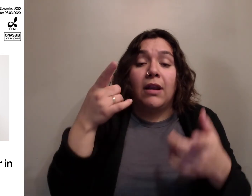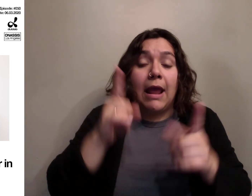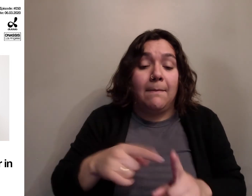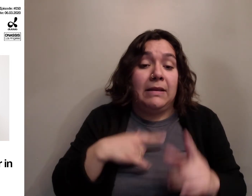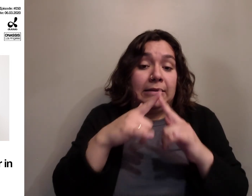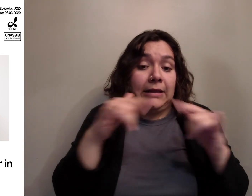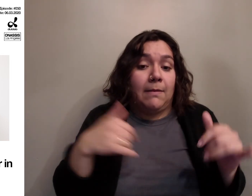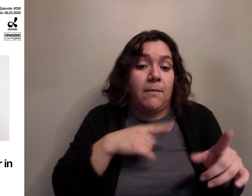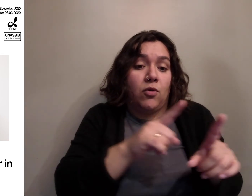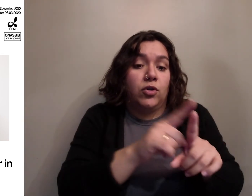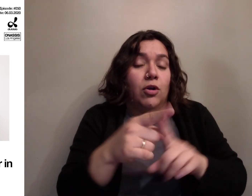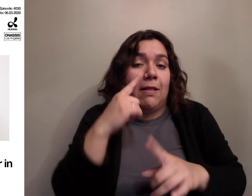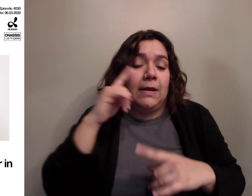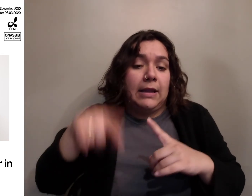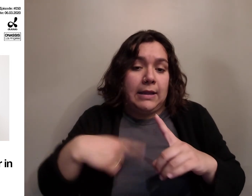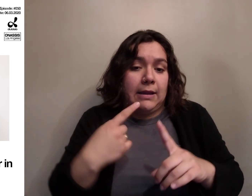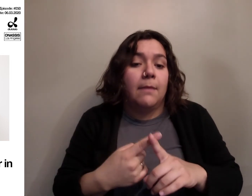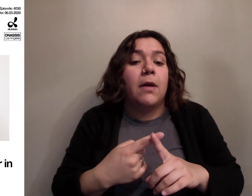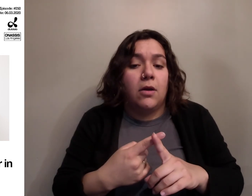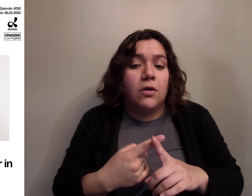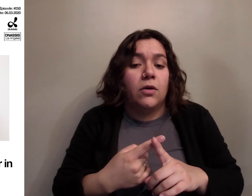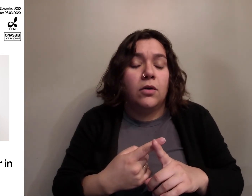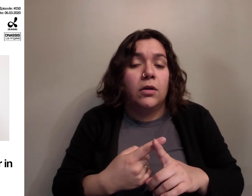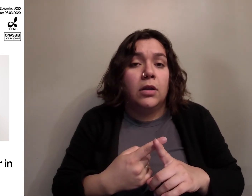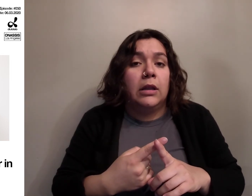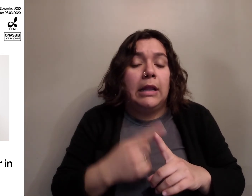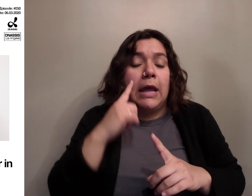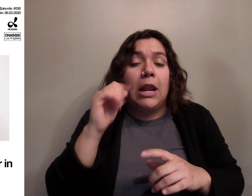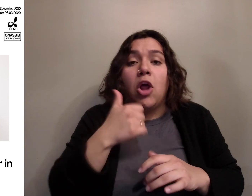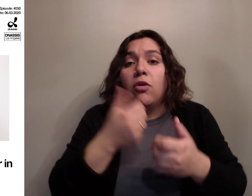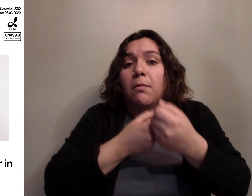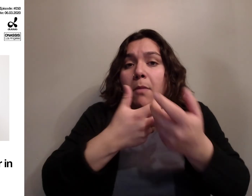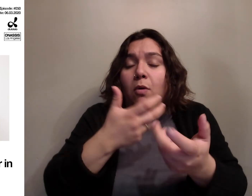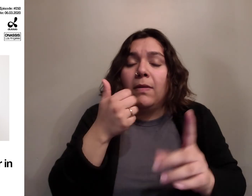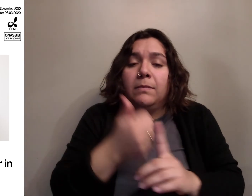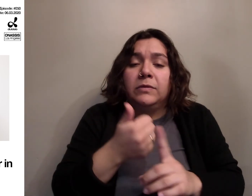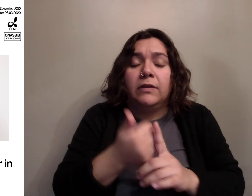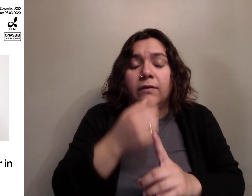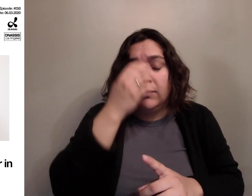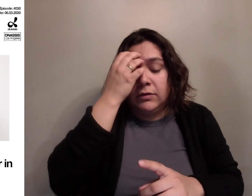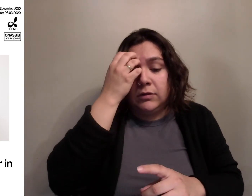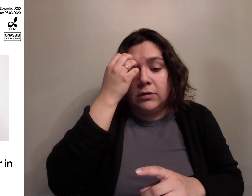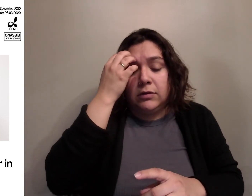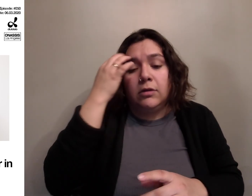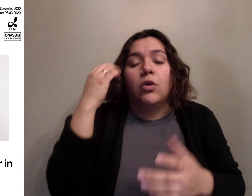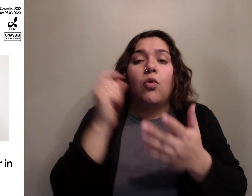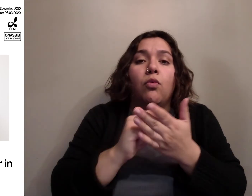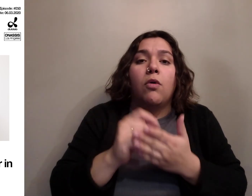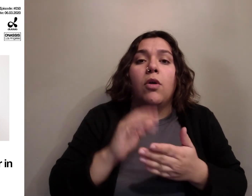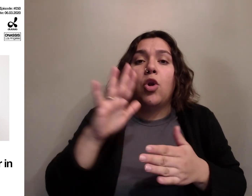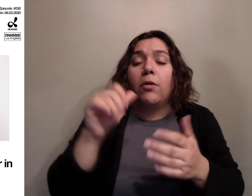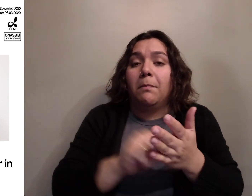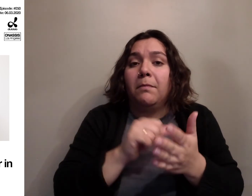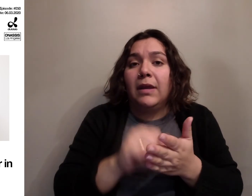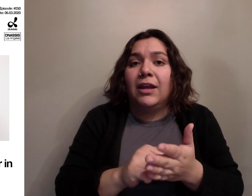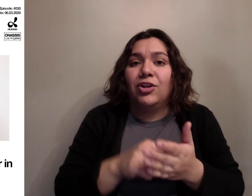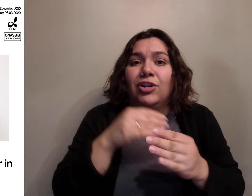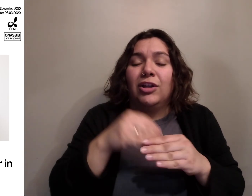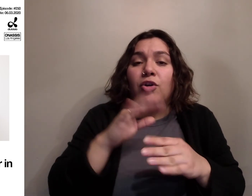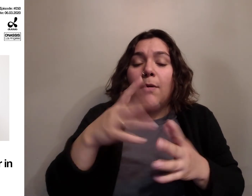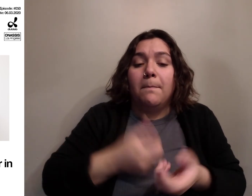by Audre Lorde, and at the same time, I was also thinking about Darin Tator, who was this poet